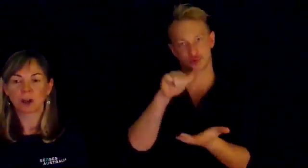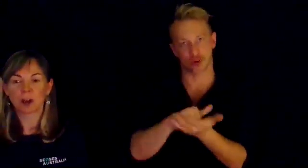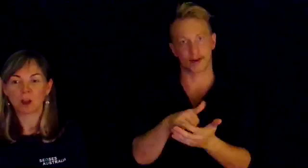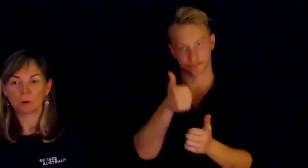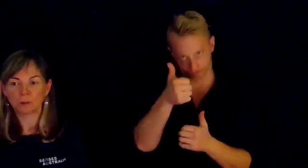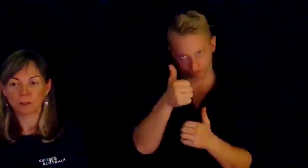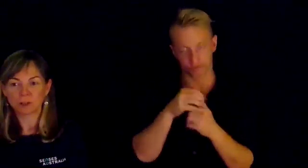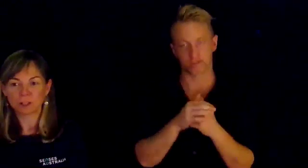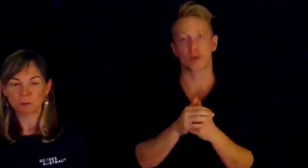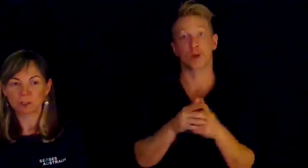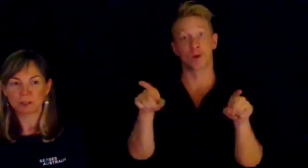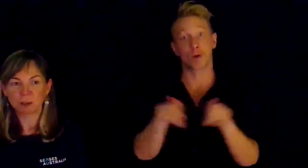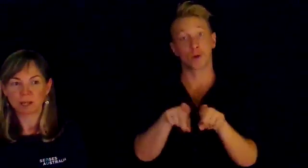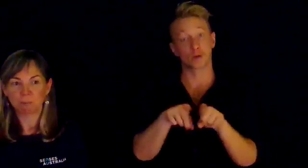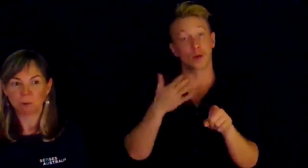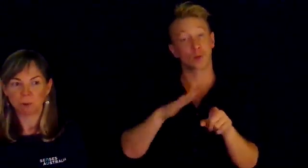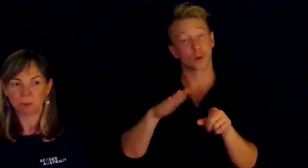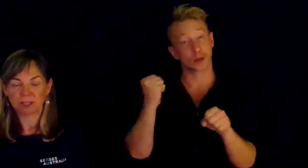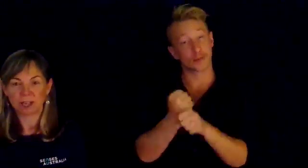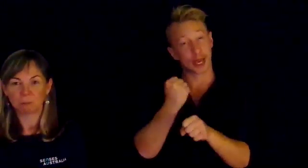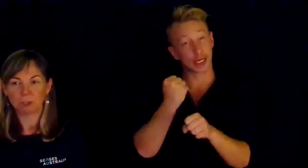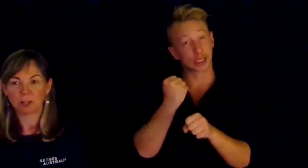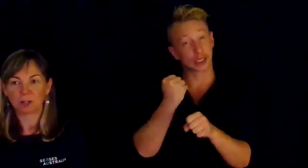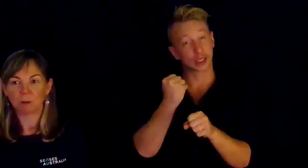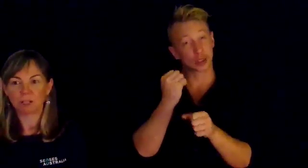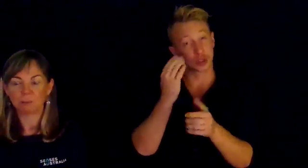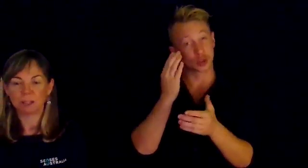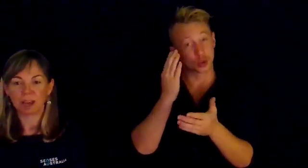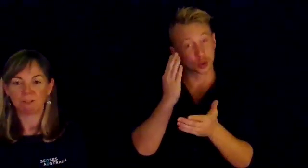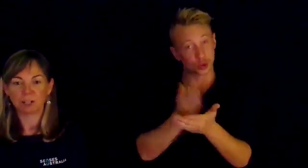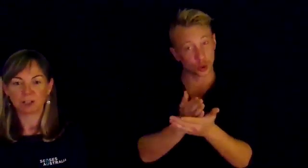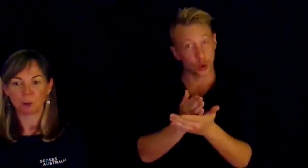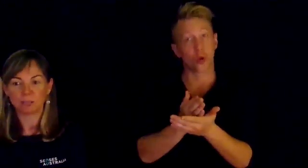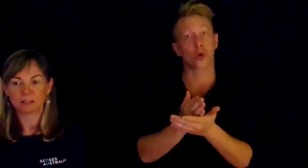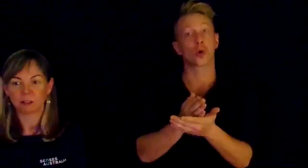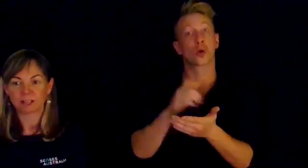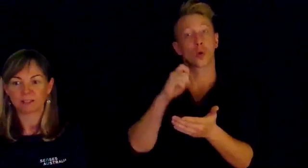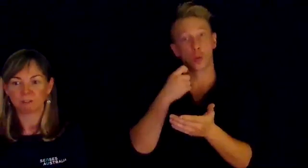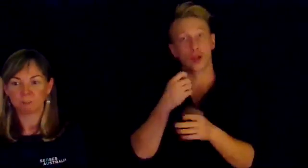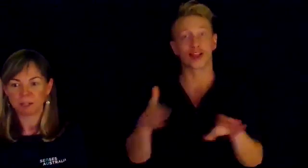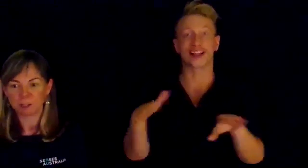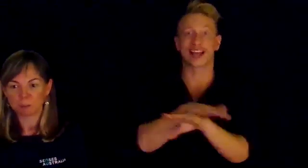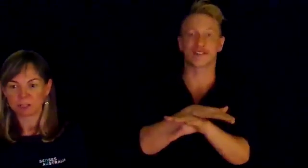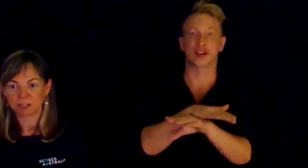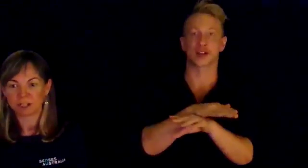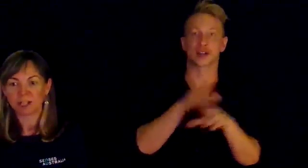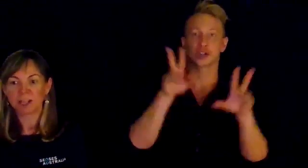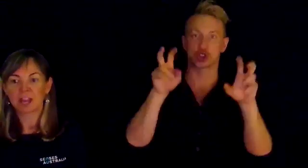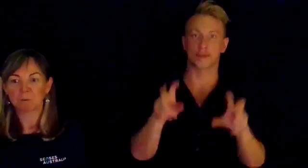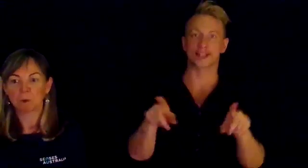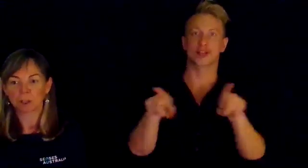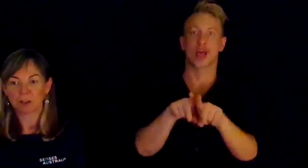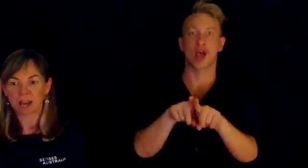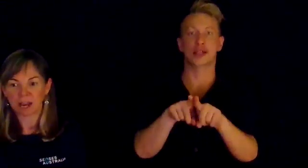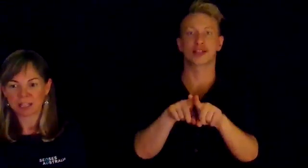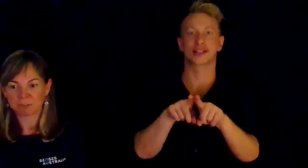So I also just wanted to make a point that we are going to be covering topics like self-management